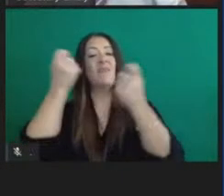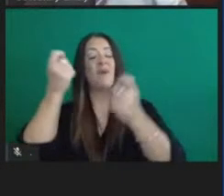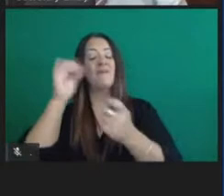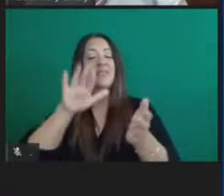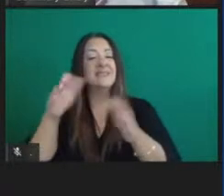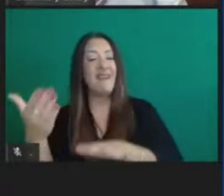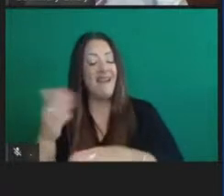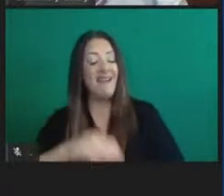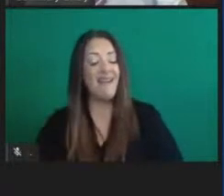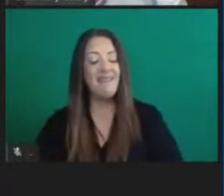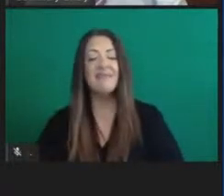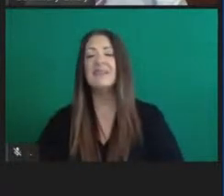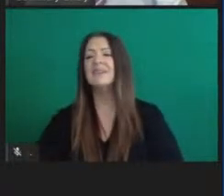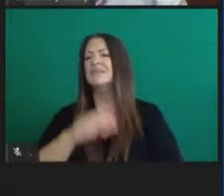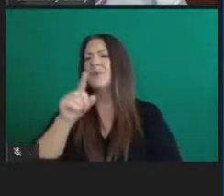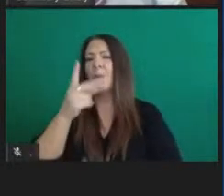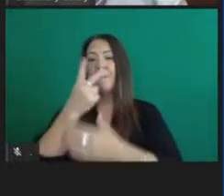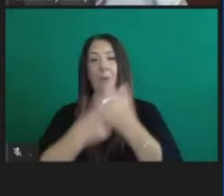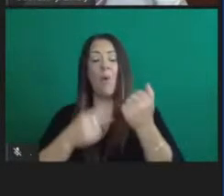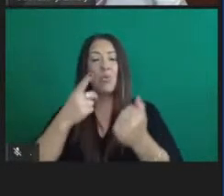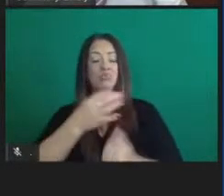can find this all at the